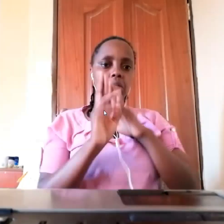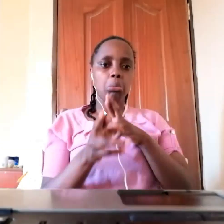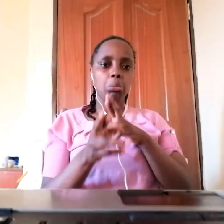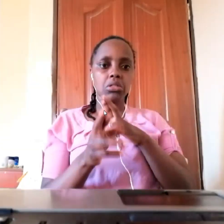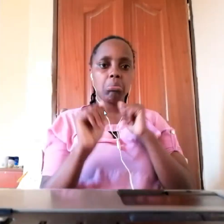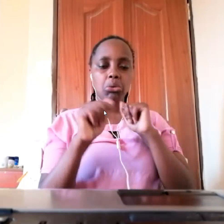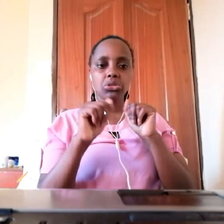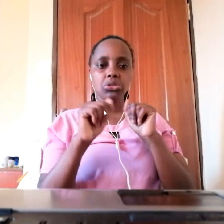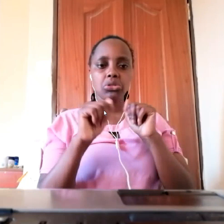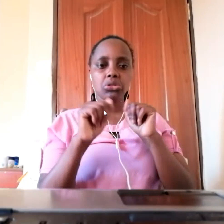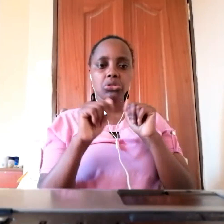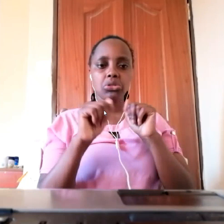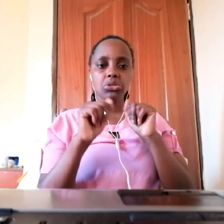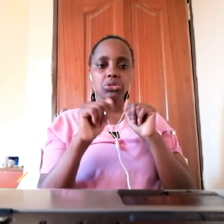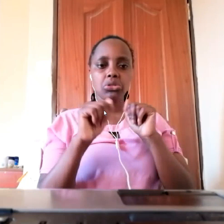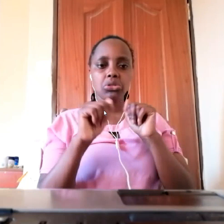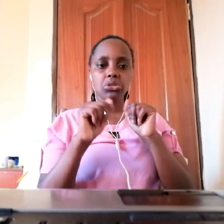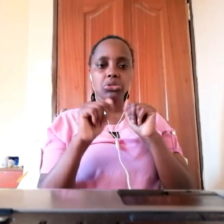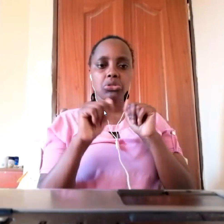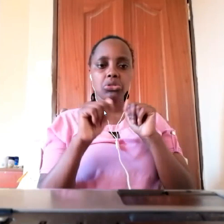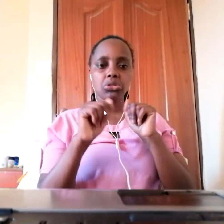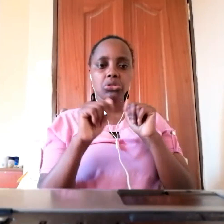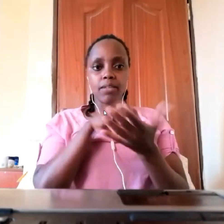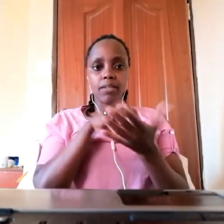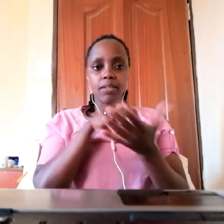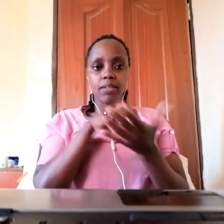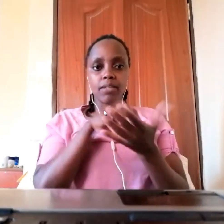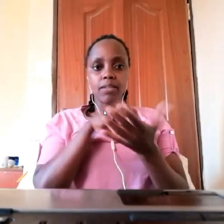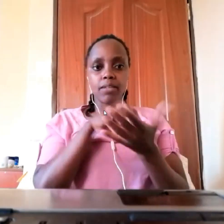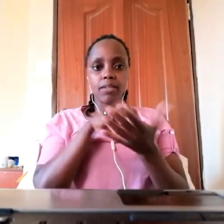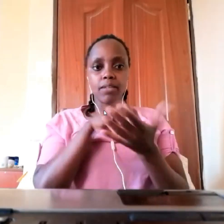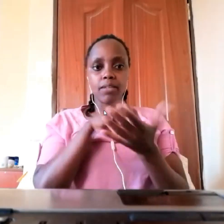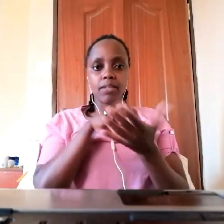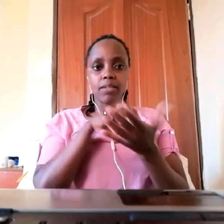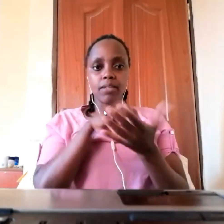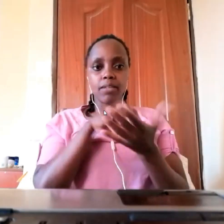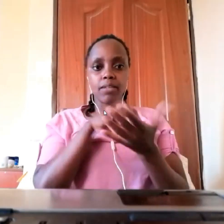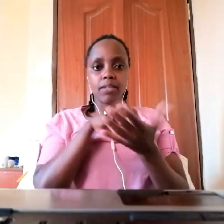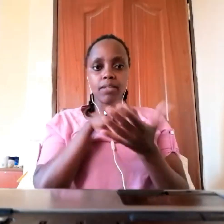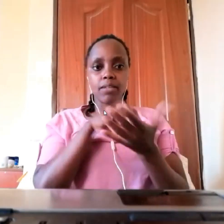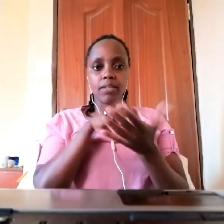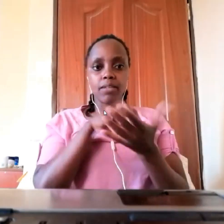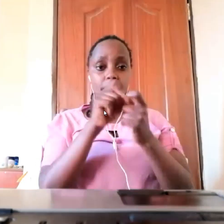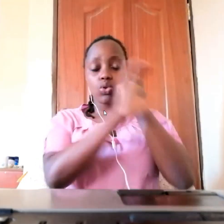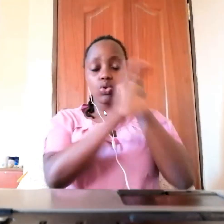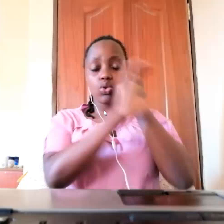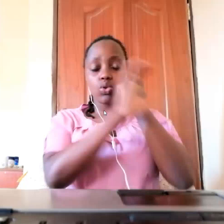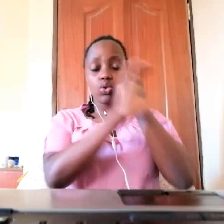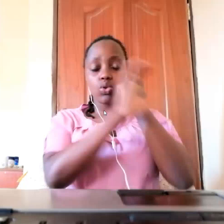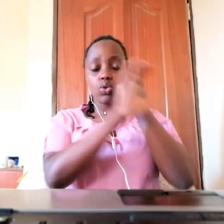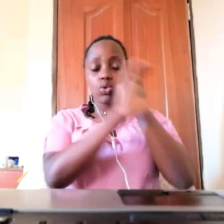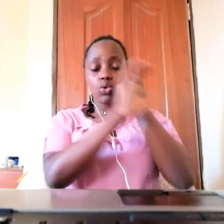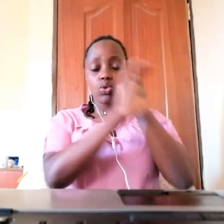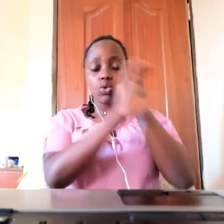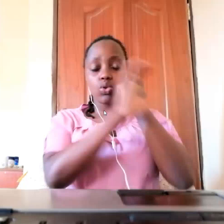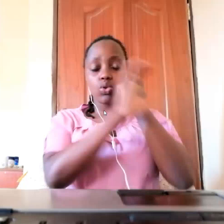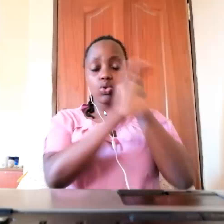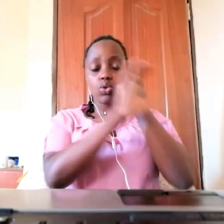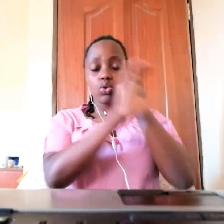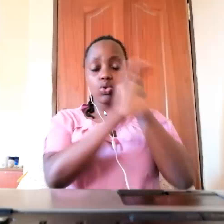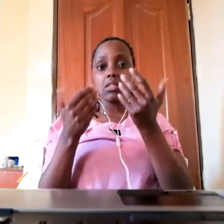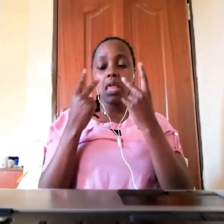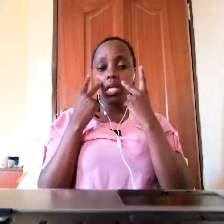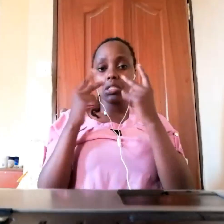the monitoring the situation of children's rights in that particular country as it deems necessary.